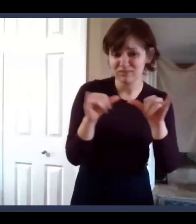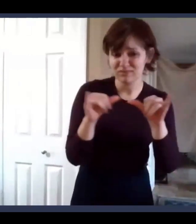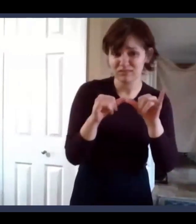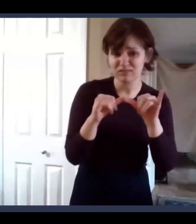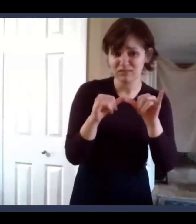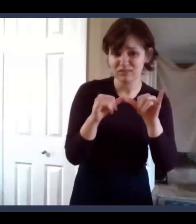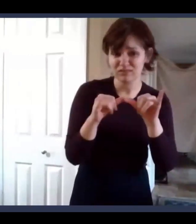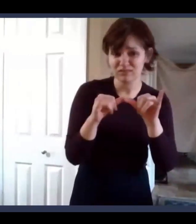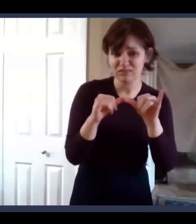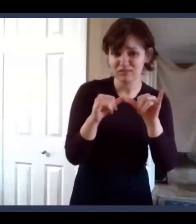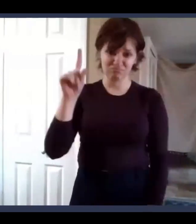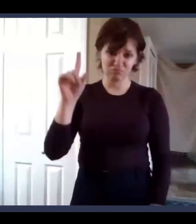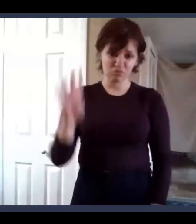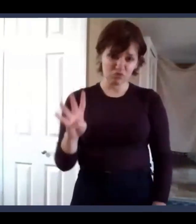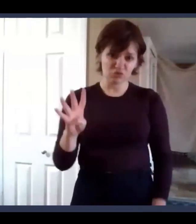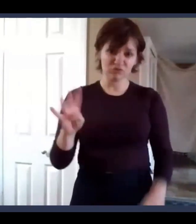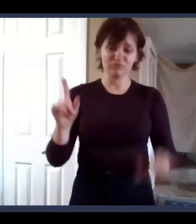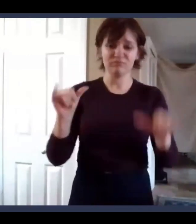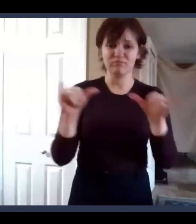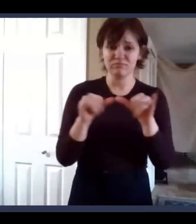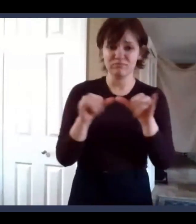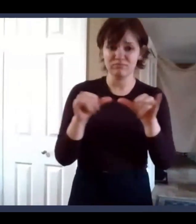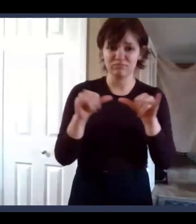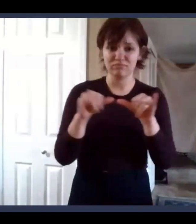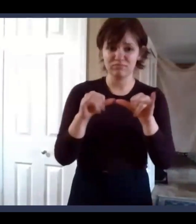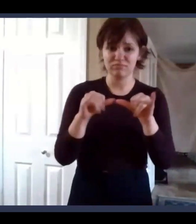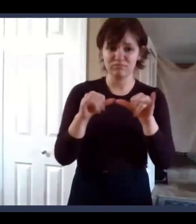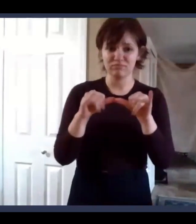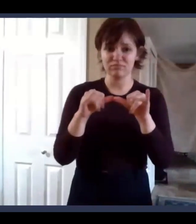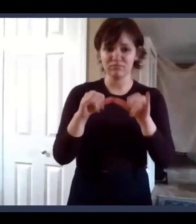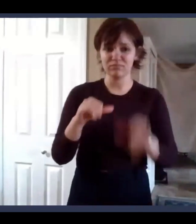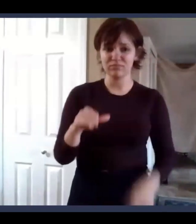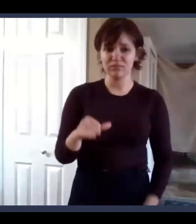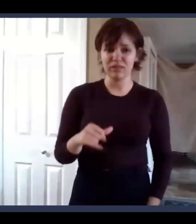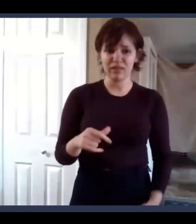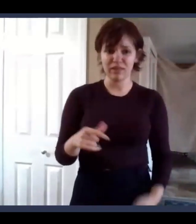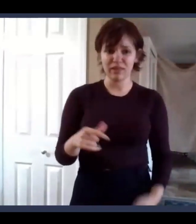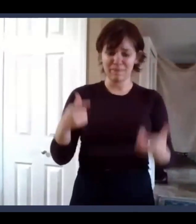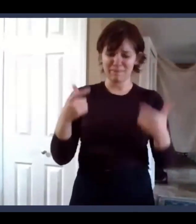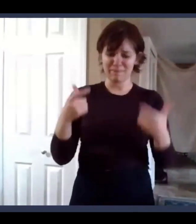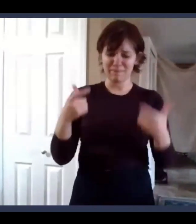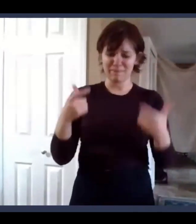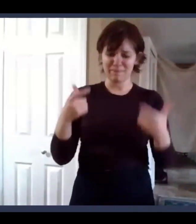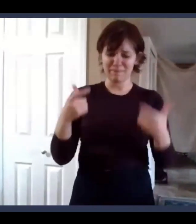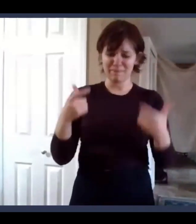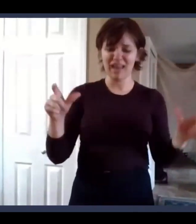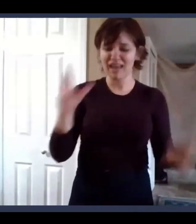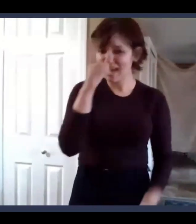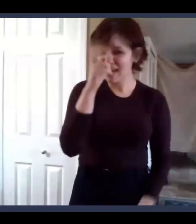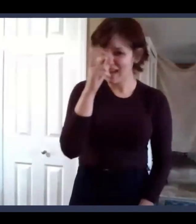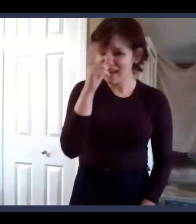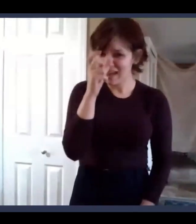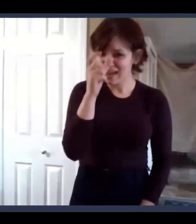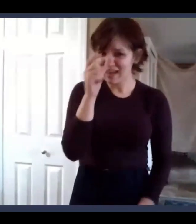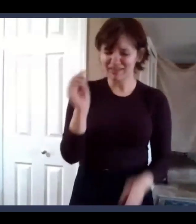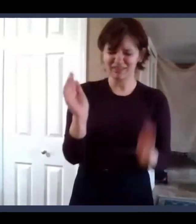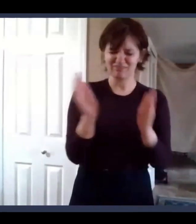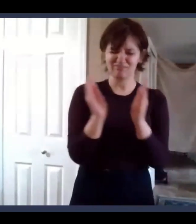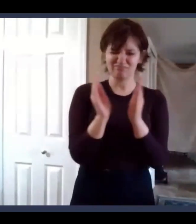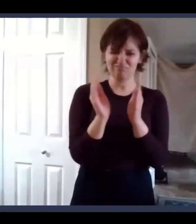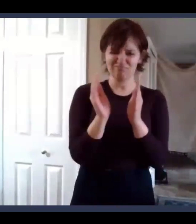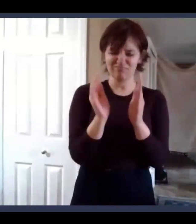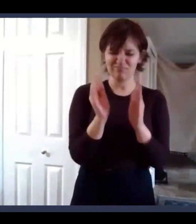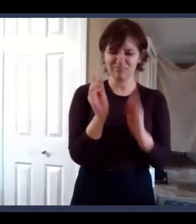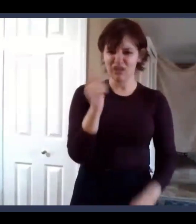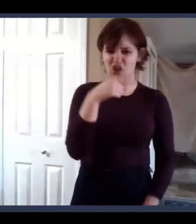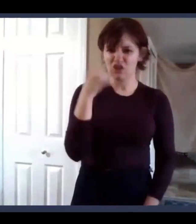tiniest ant and put it on the head of the largest ant, and it would be like us putting a little feather on our head. The other thing is that they